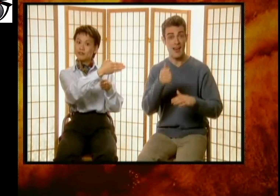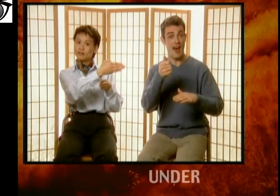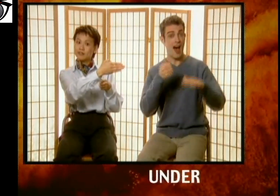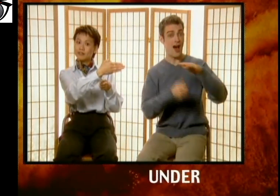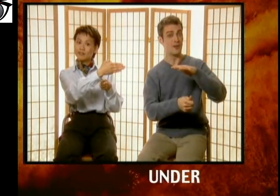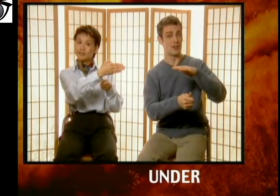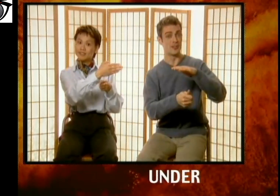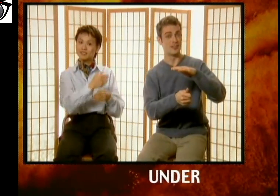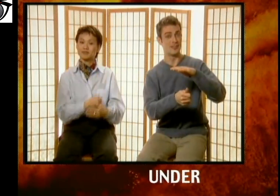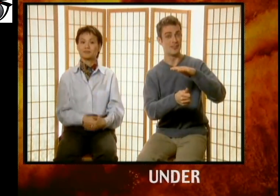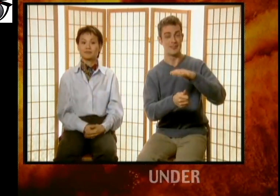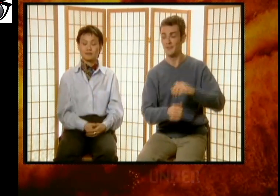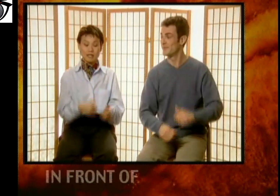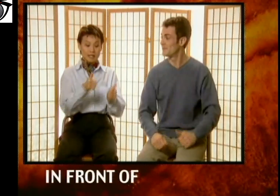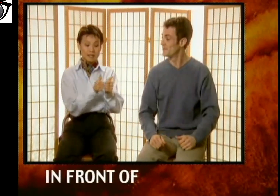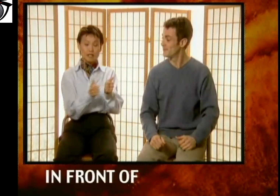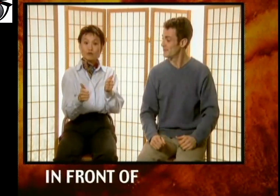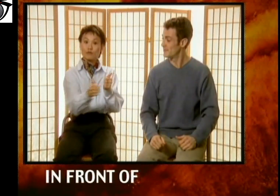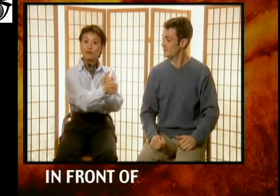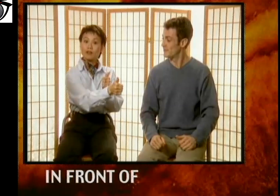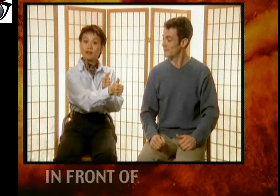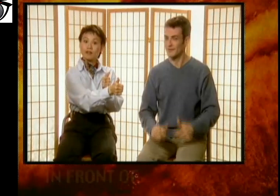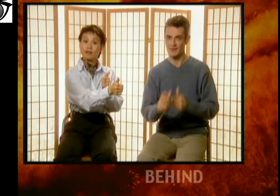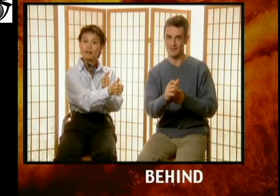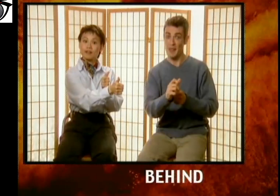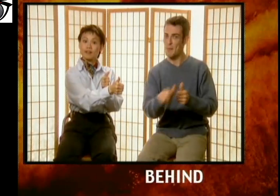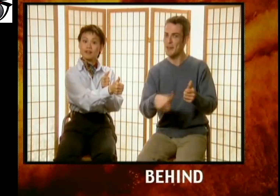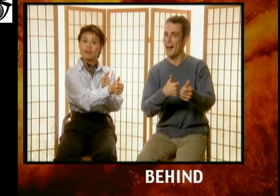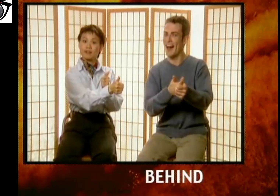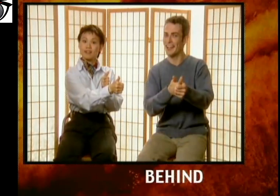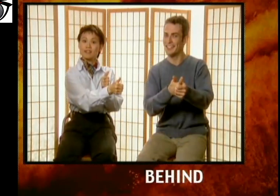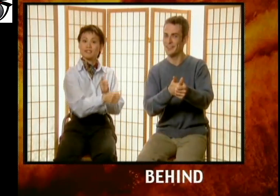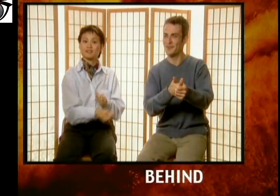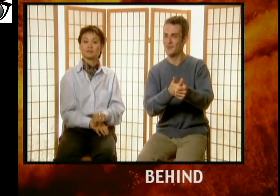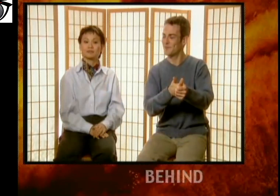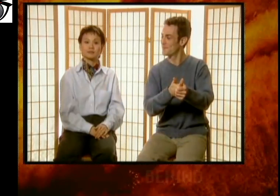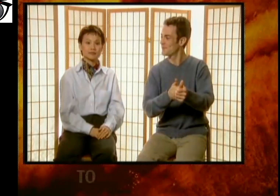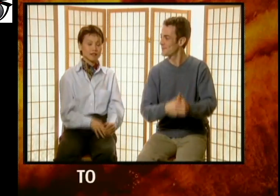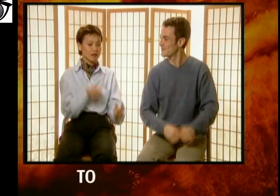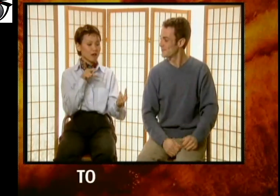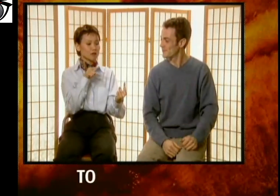over, under, in front of, behind,